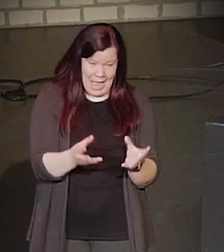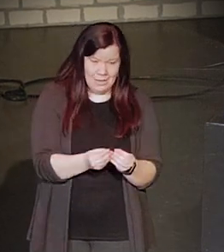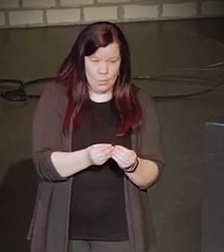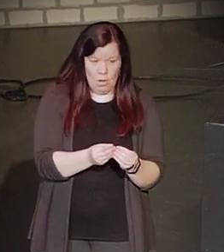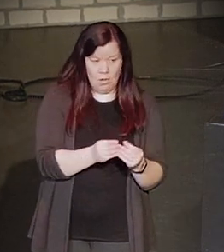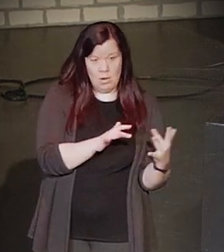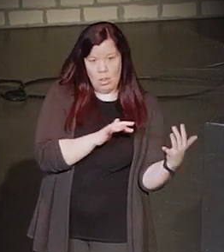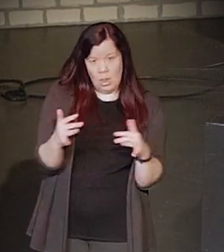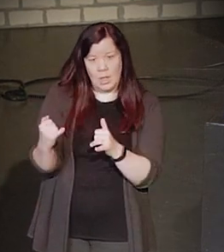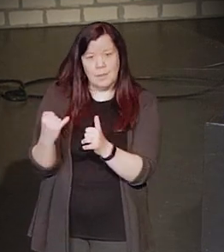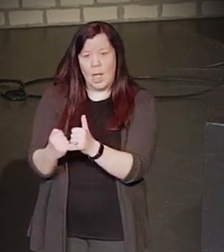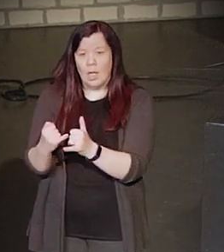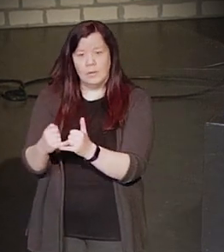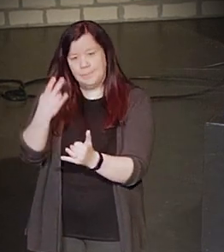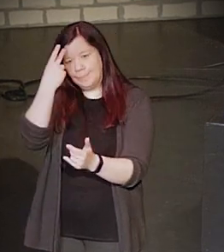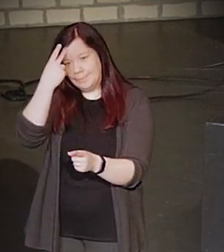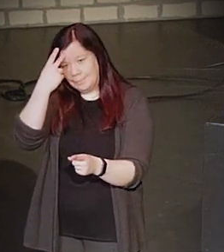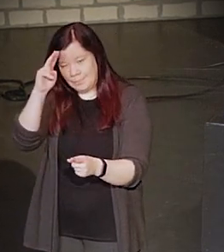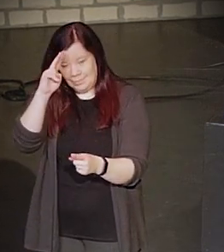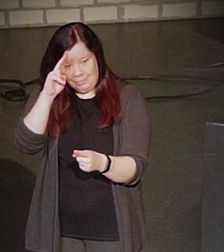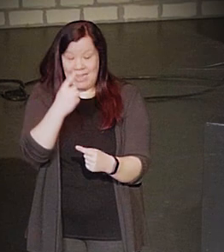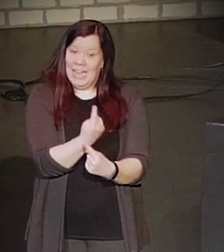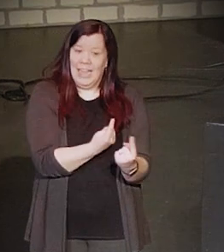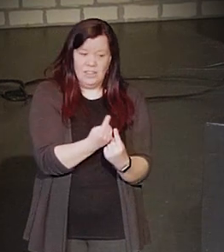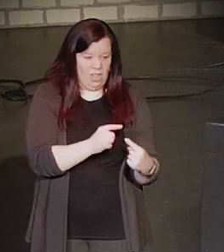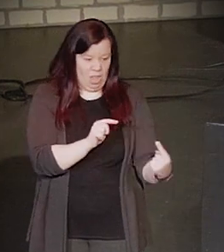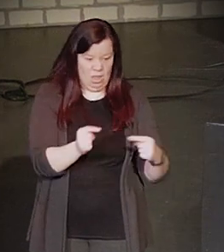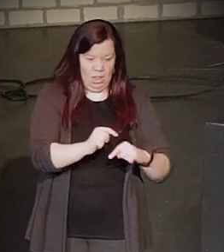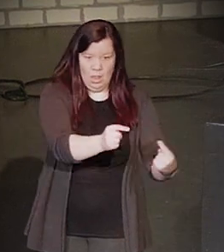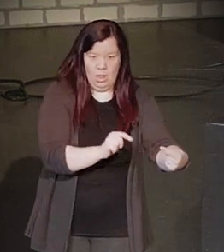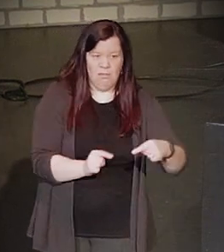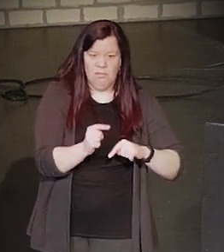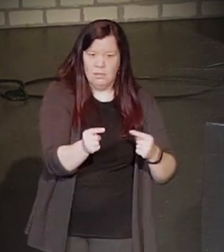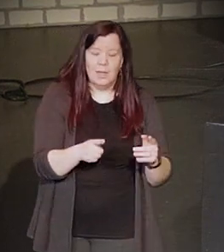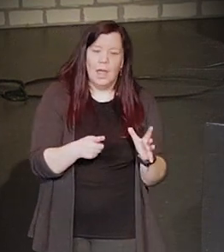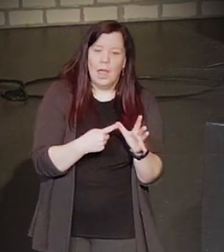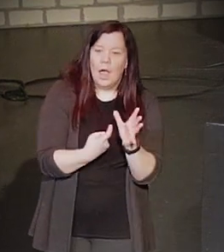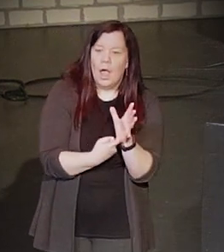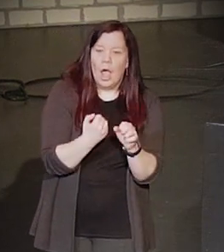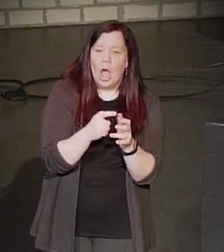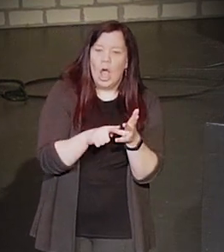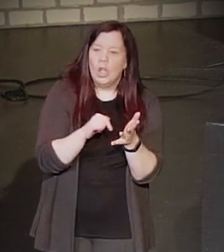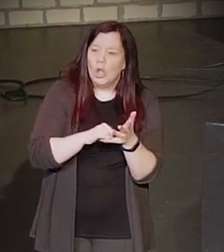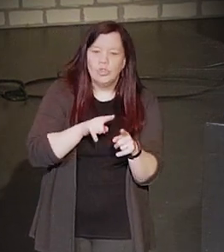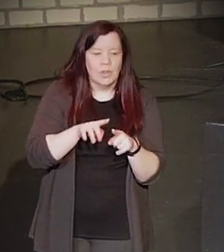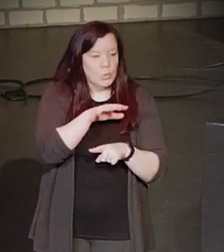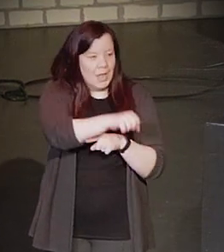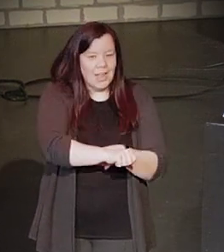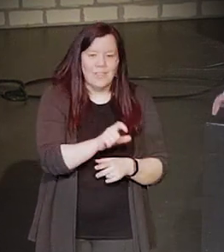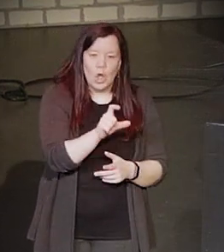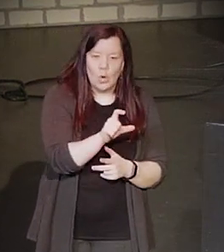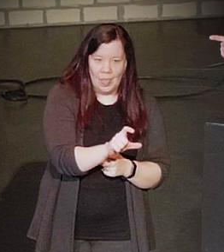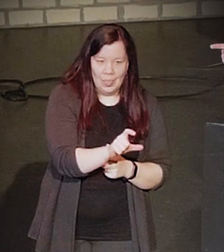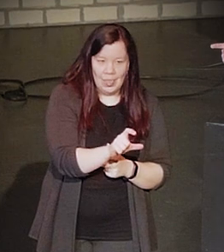against Sparta were fighting against one another. Argos wanted to take over Corinth. Corinth, who